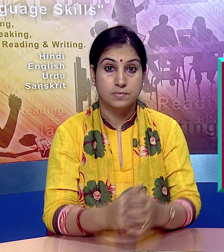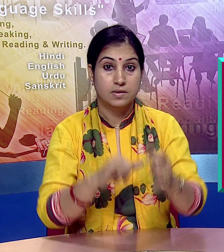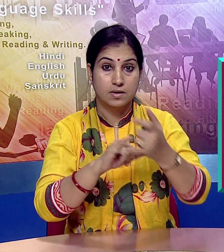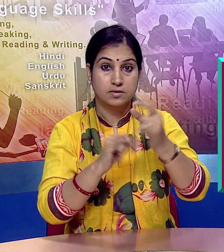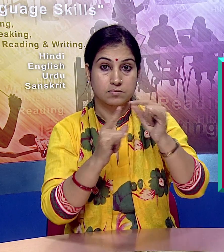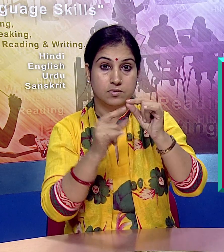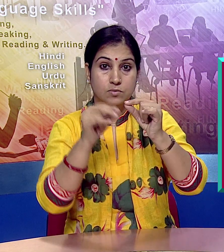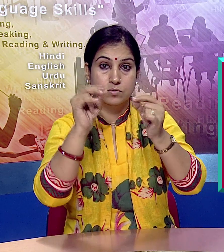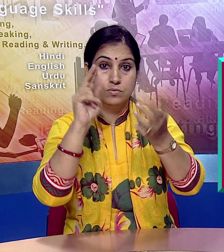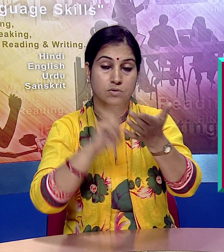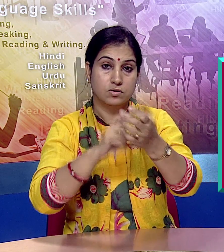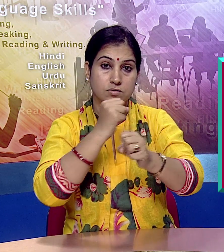sponging should always be done